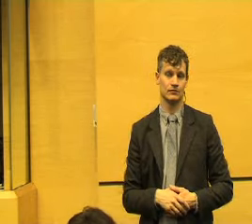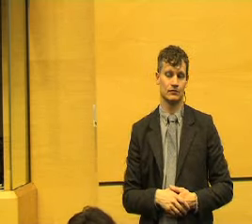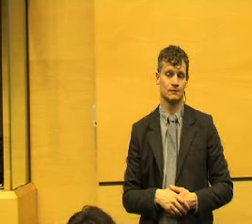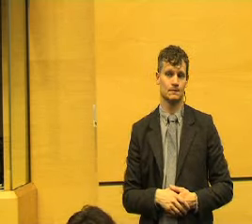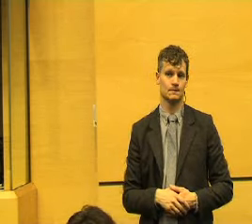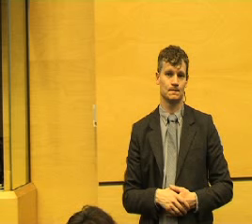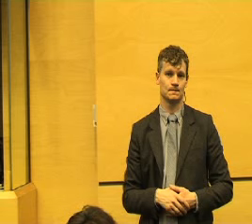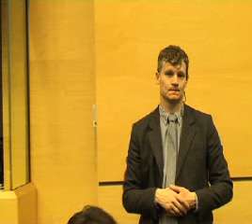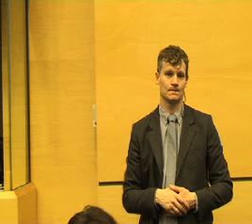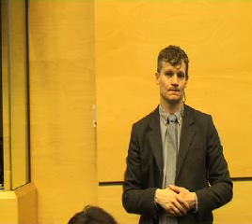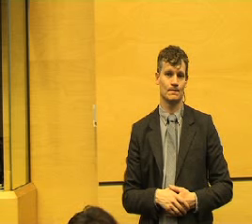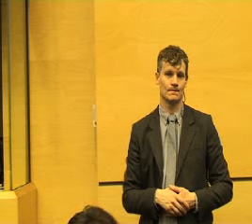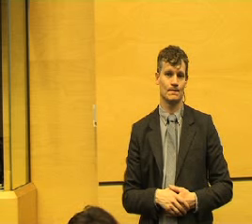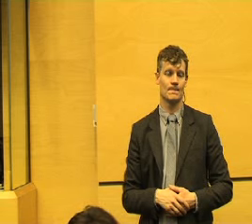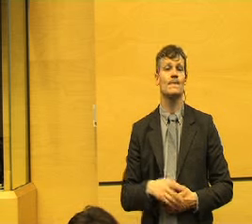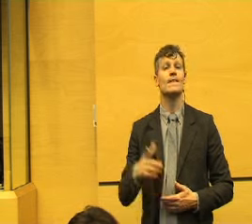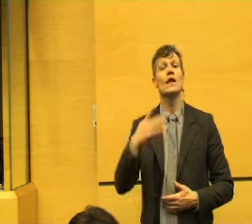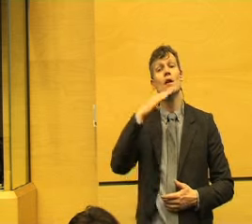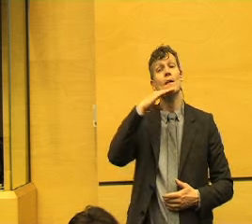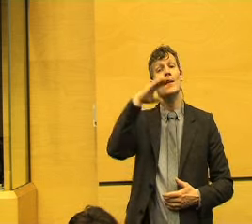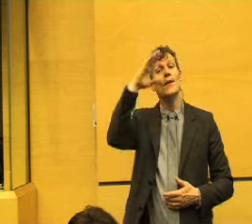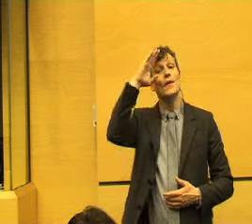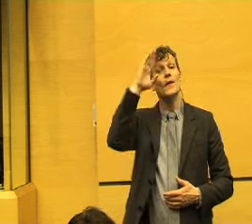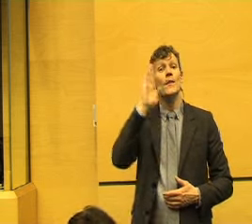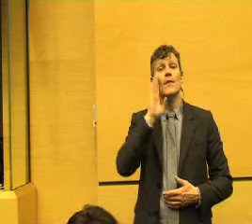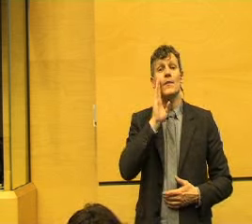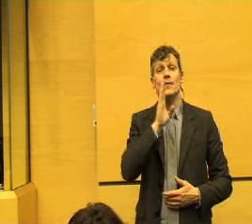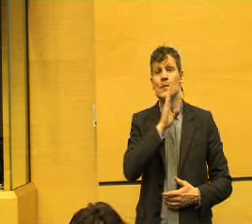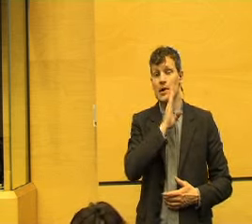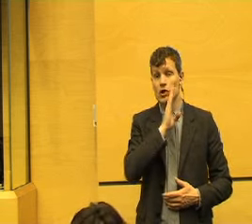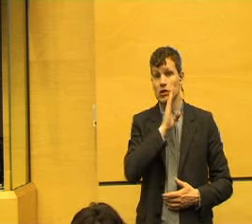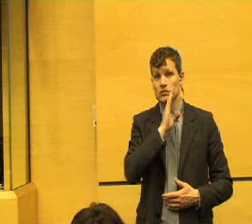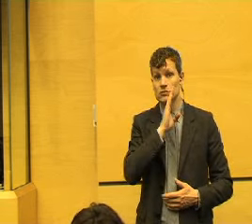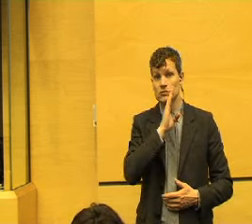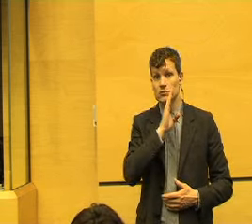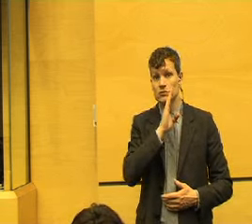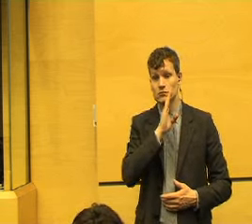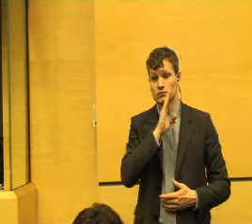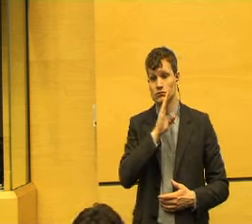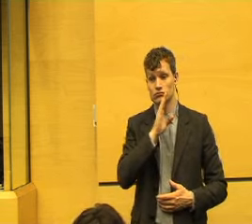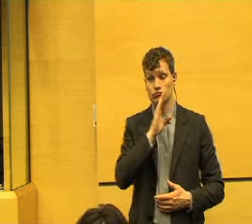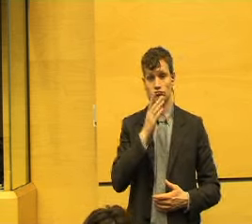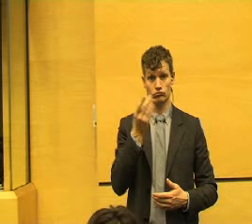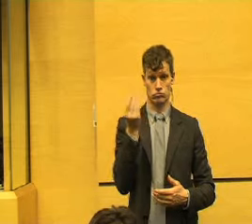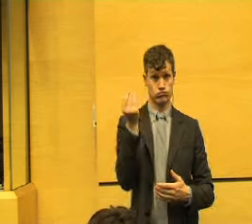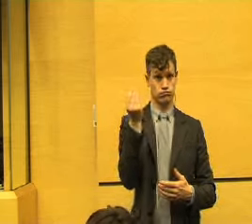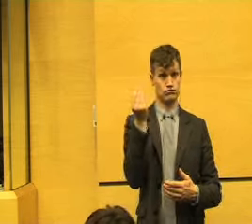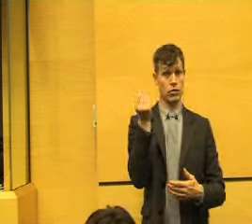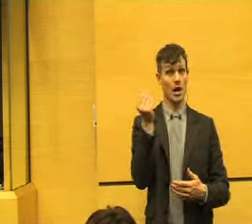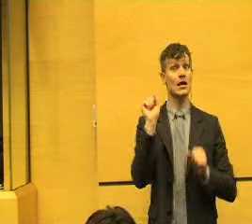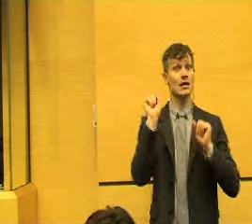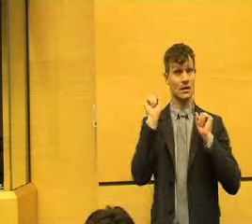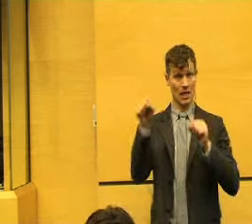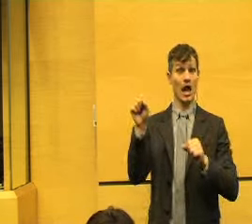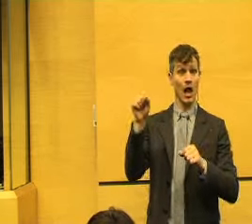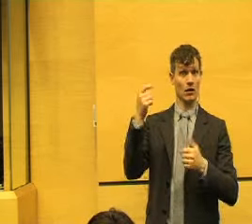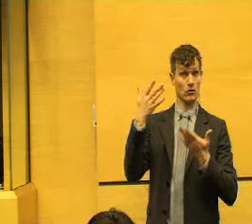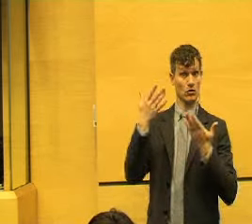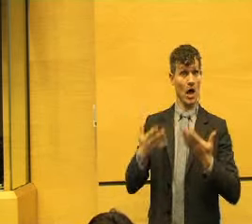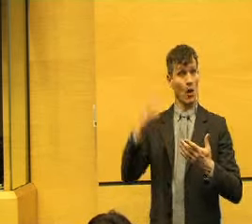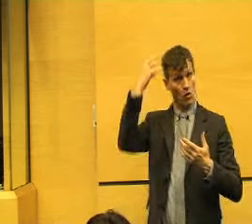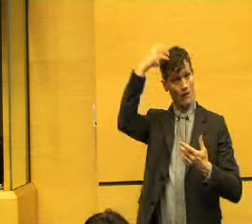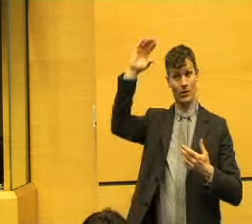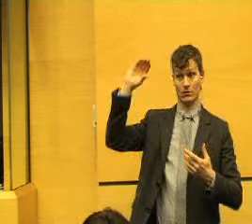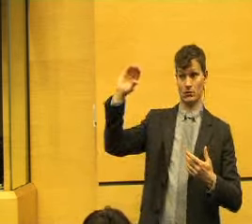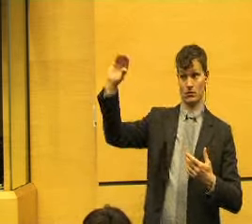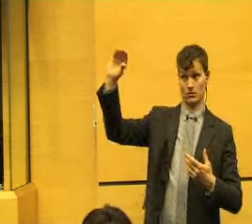or without disability are already available, such as the Early Child Support